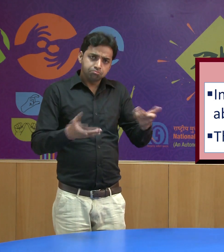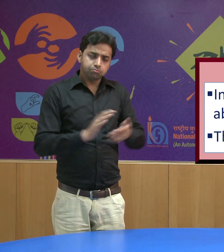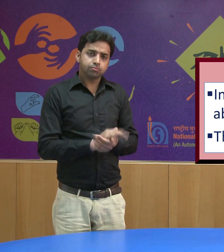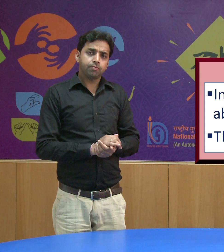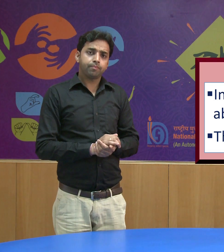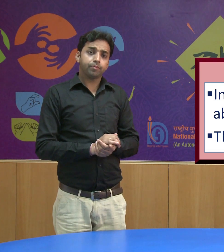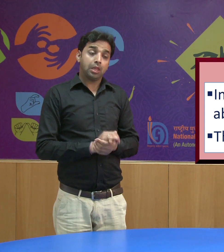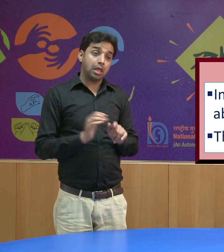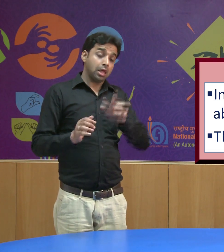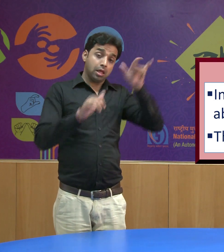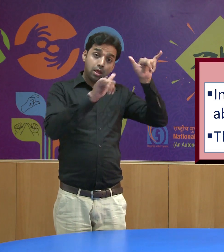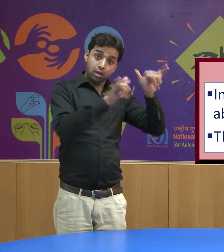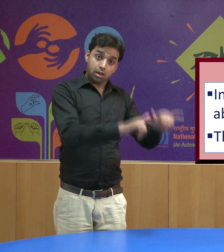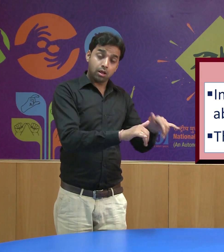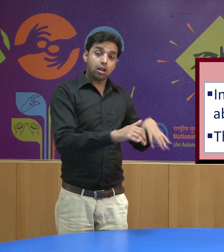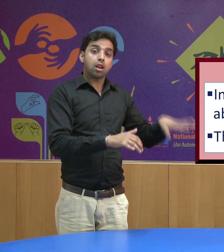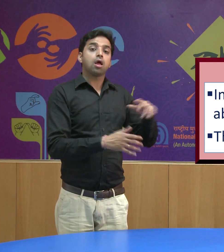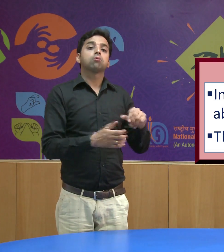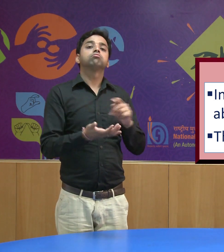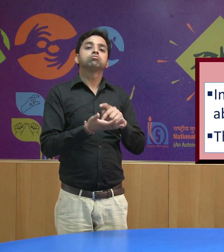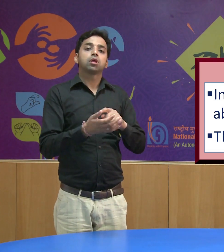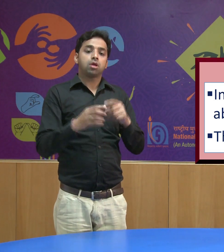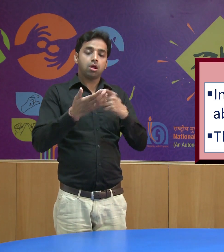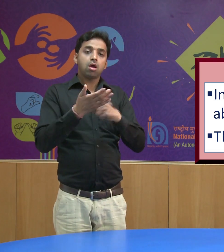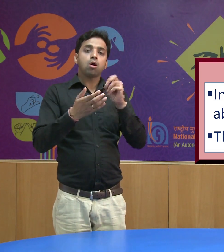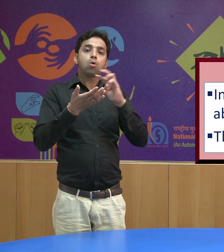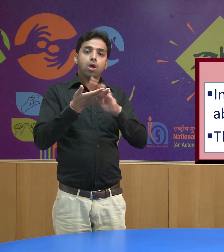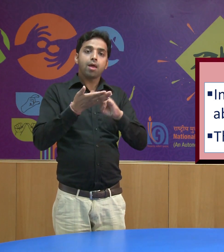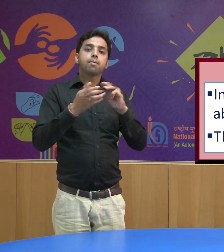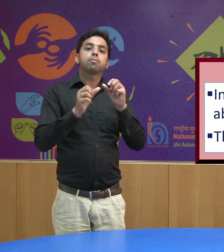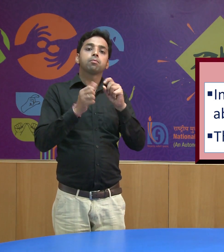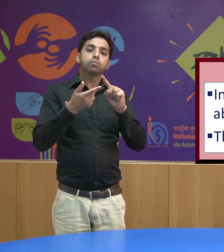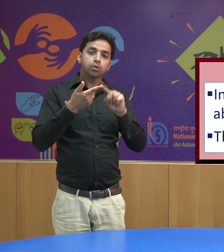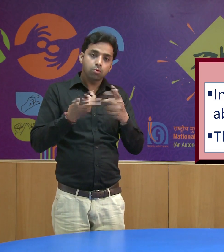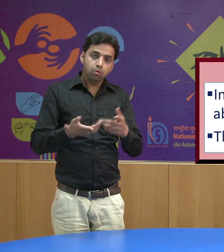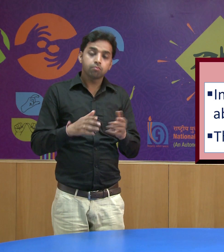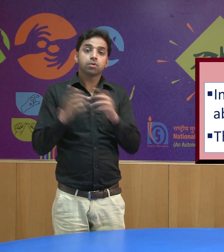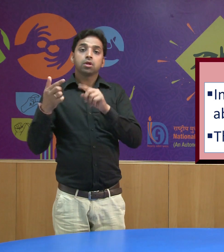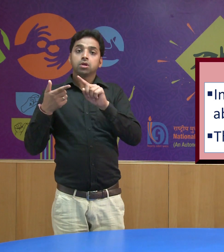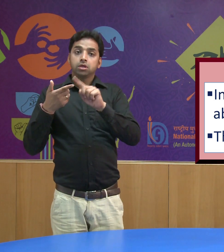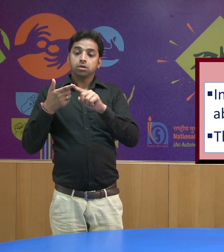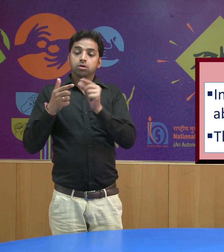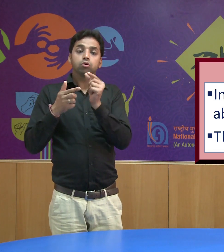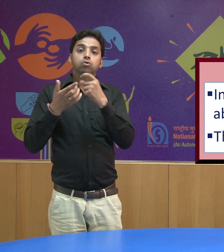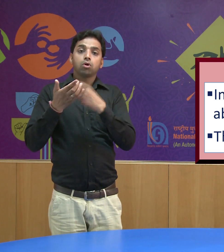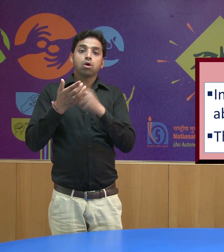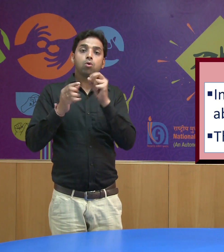They went to places like Rome in Europe and China.